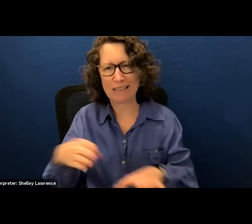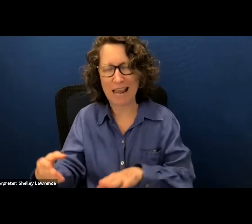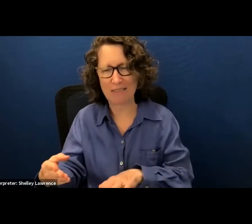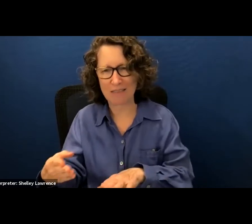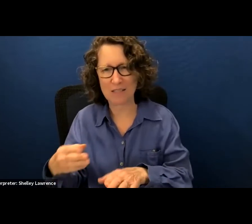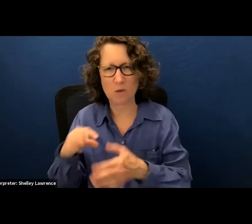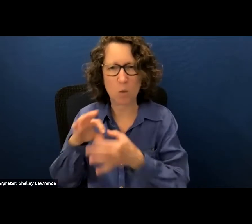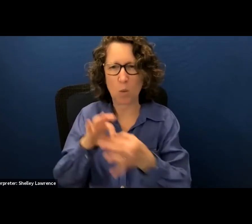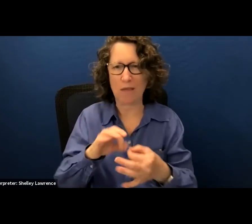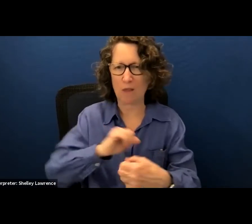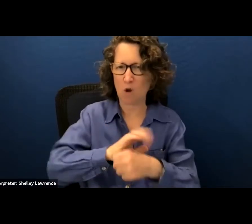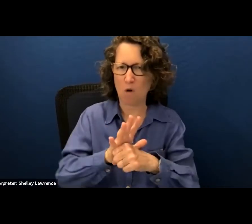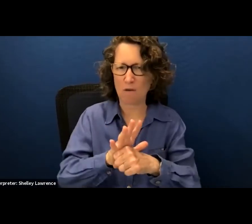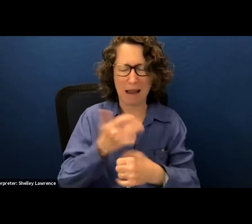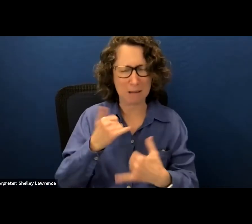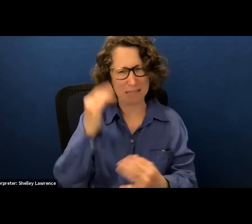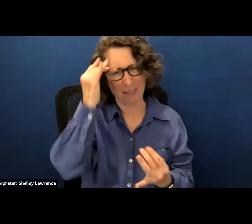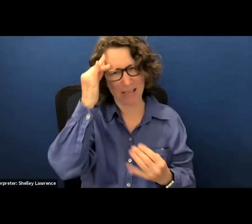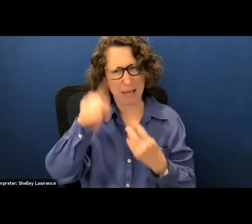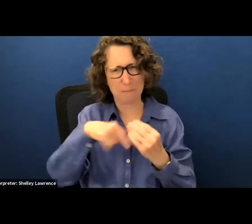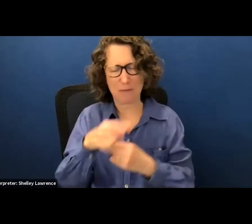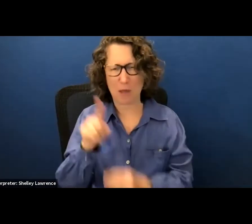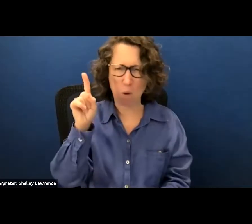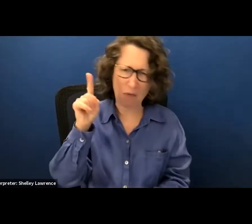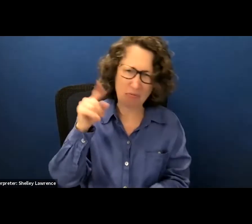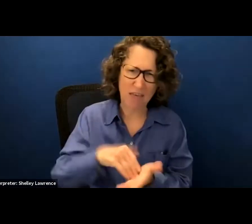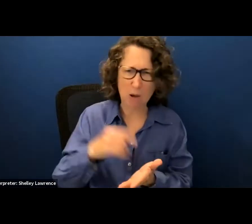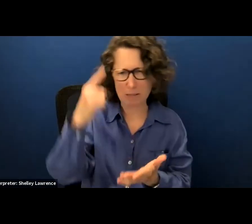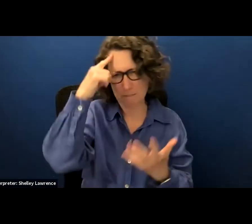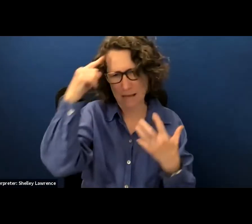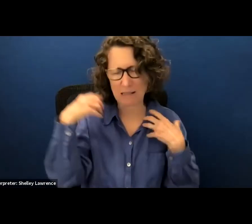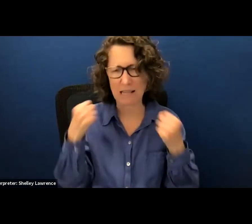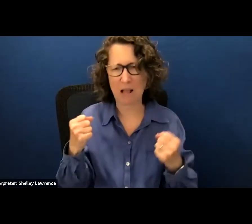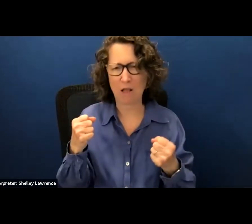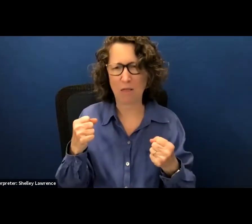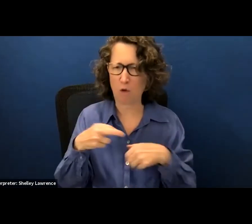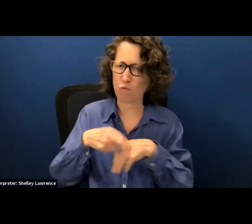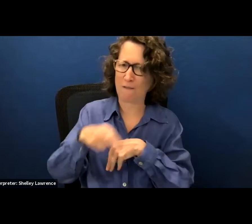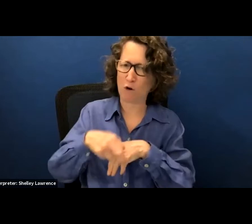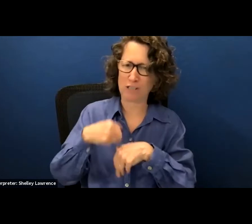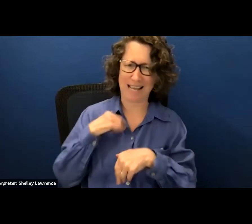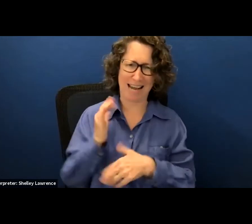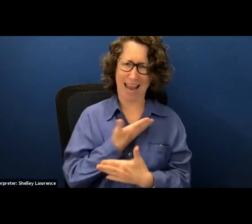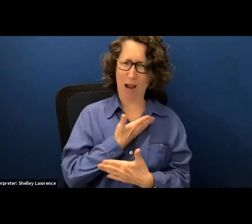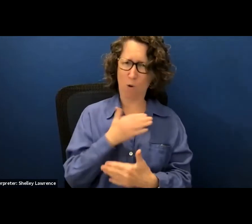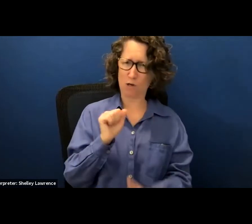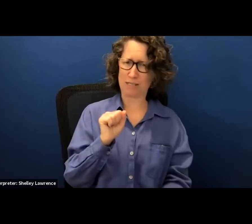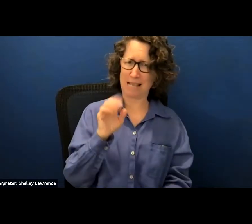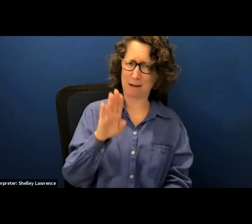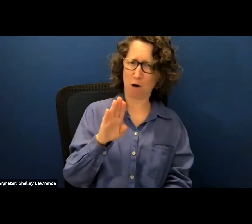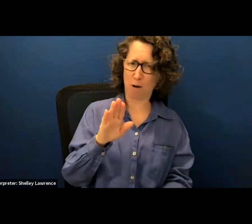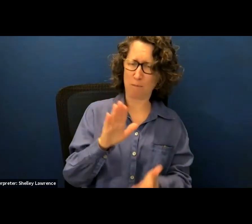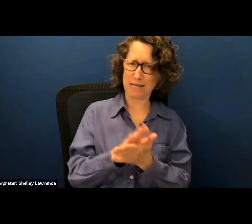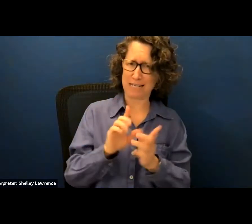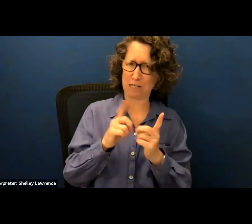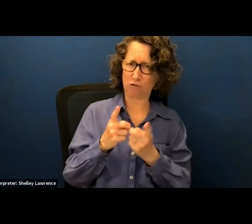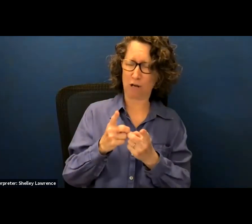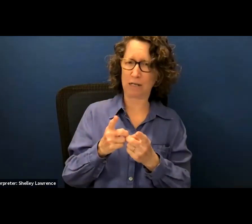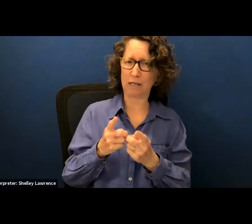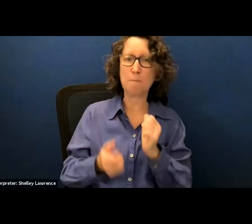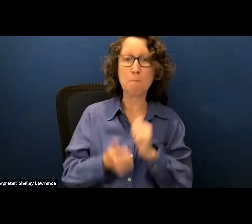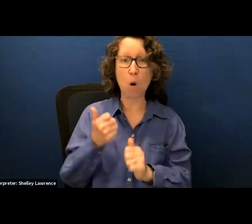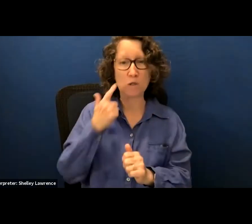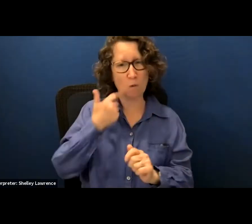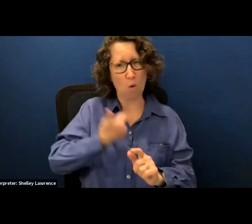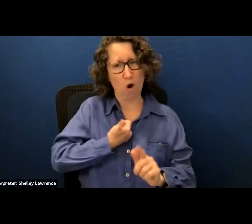COVID. God, I'm still thinking about that 1,000 mental health referrals in our district alone, according to Fran, most for